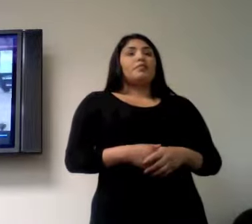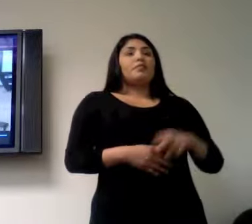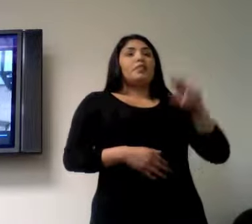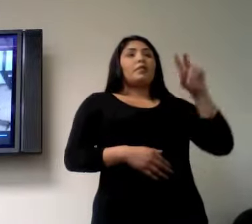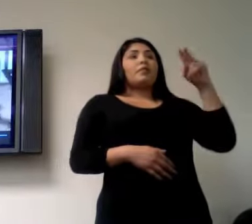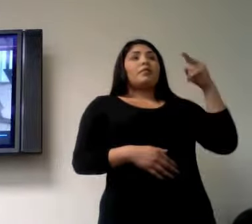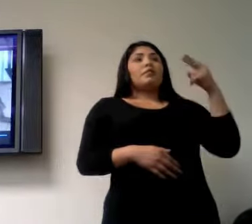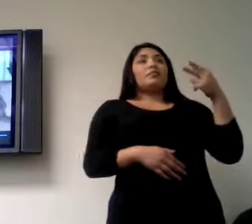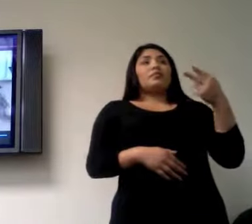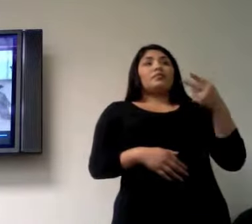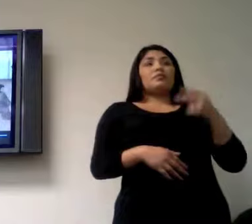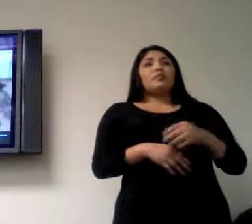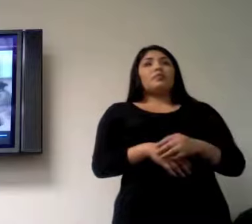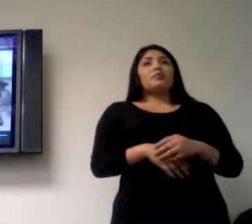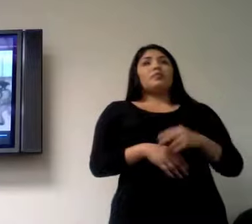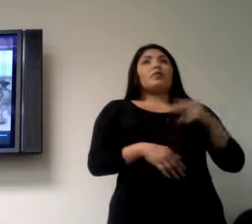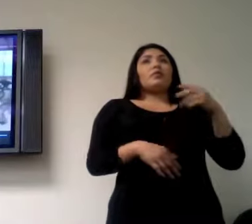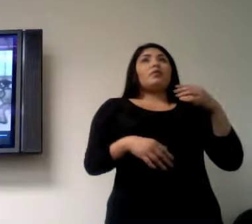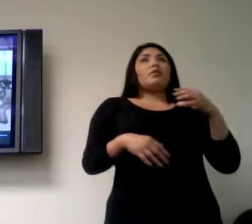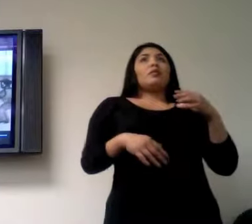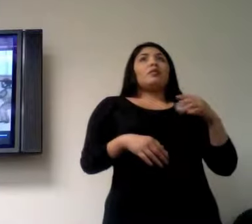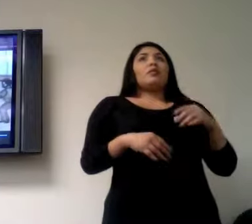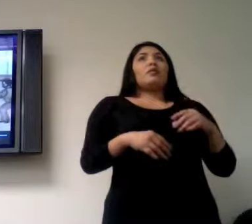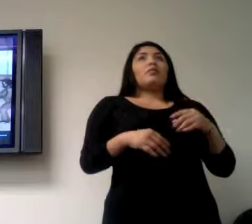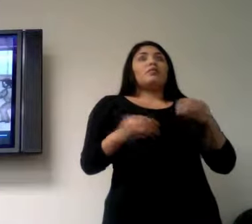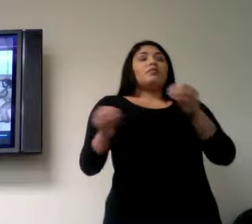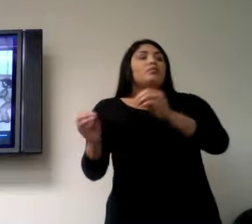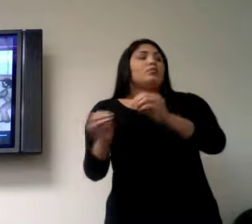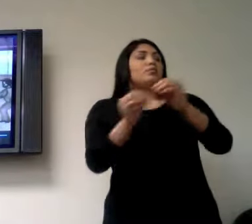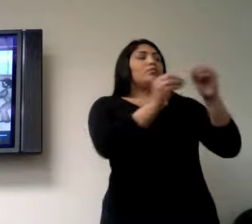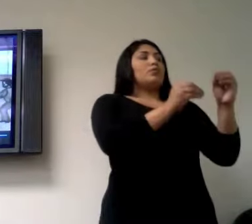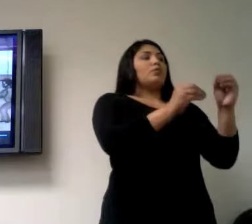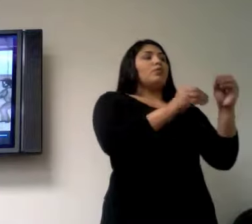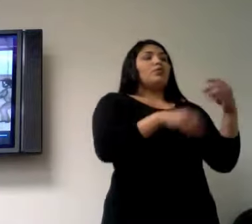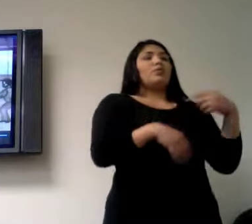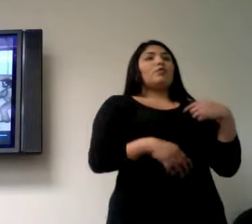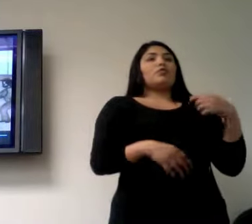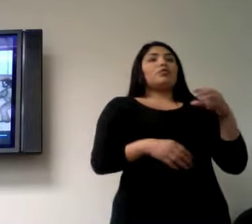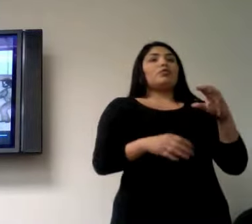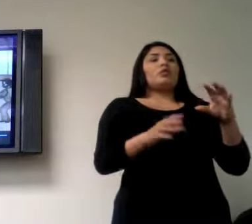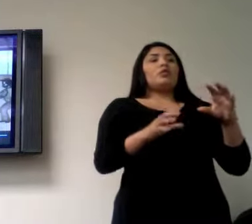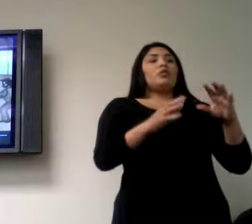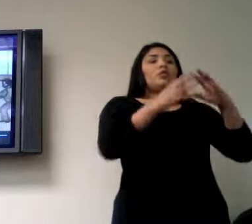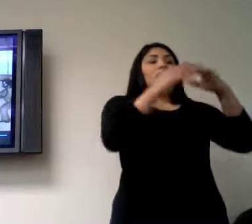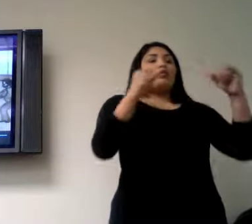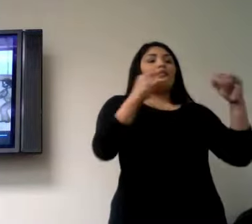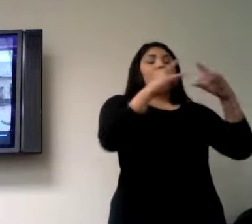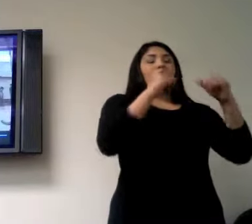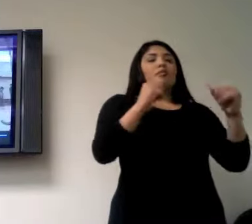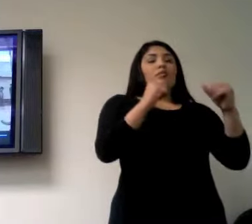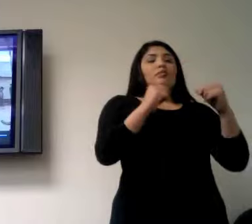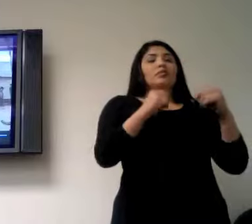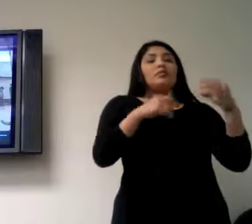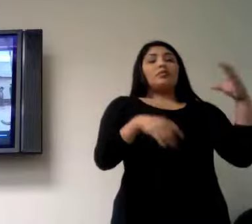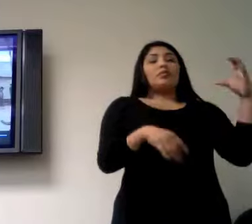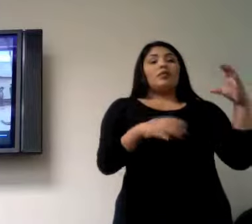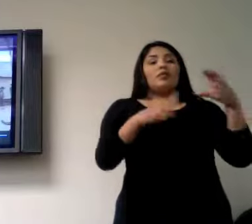Cavalry, was transferred to Rock Island Prison from the overcrowded Camp Chase in Ohio. He was assigned